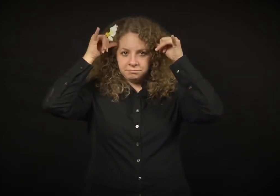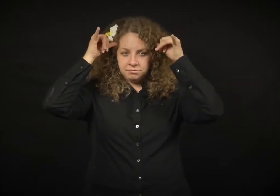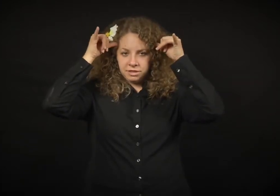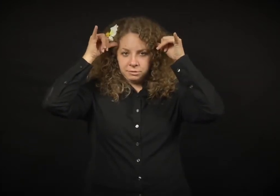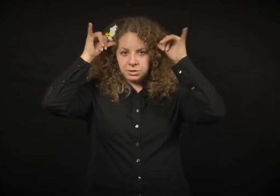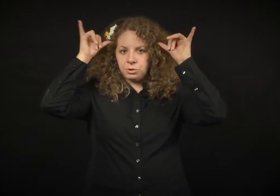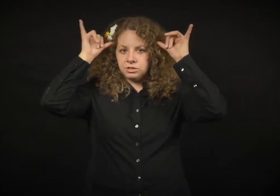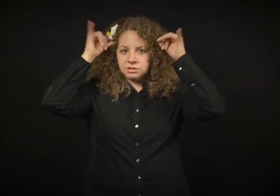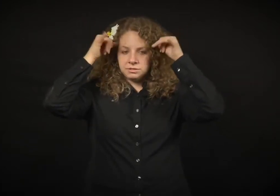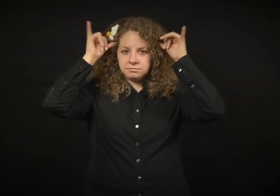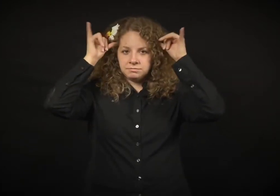like with the horns.